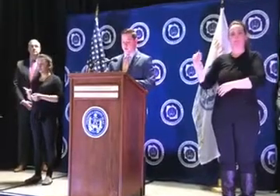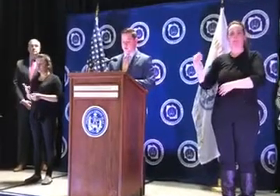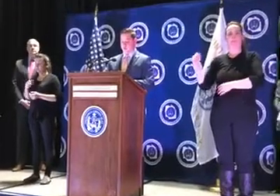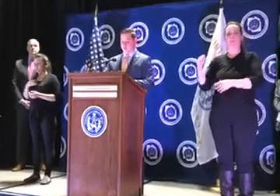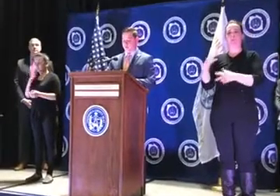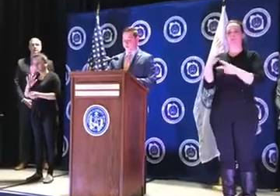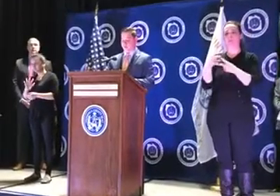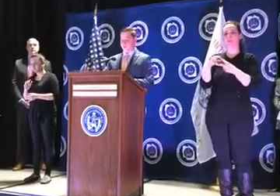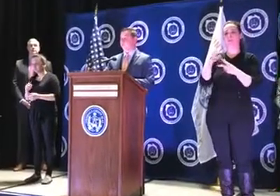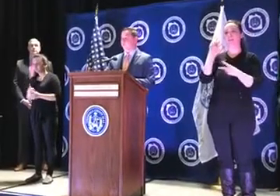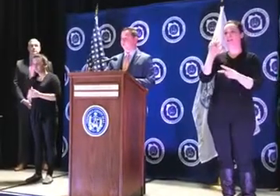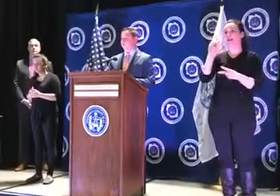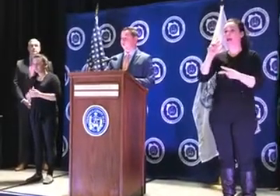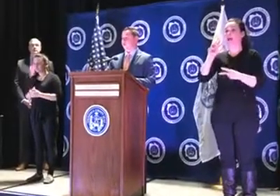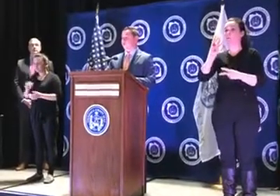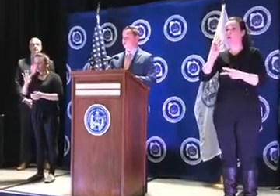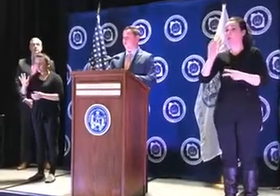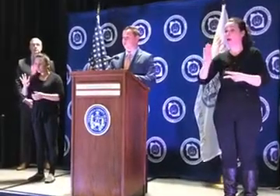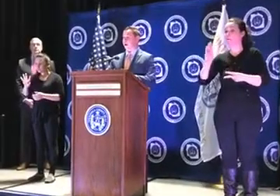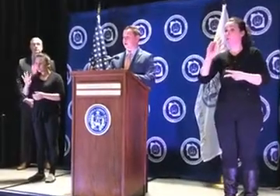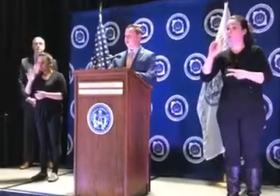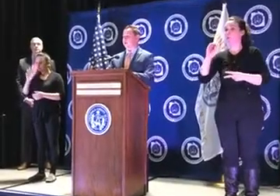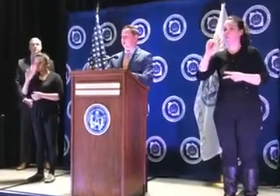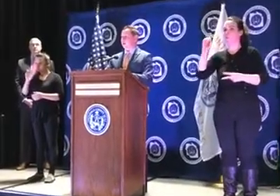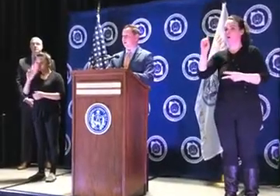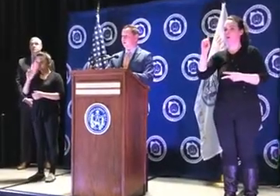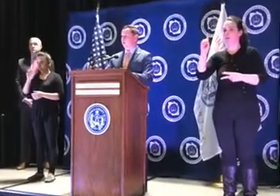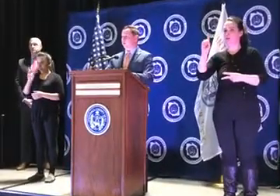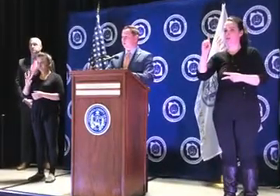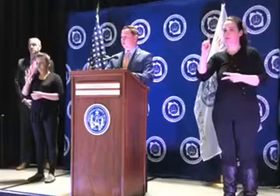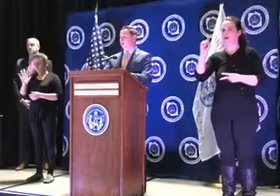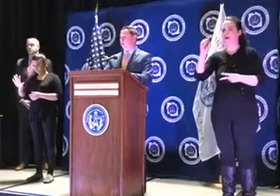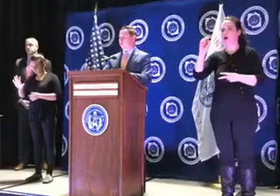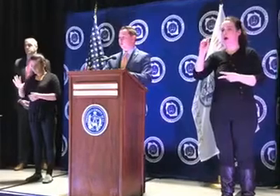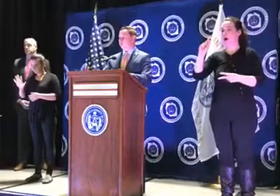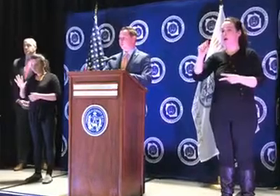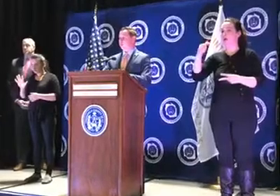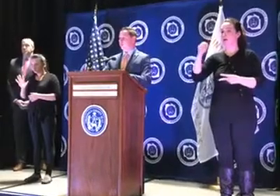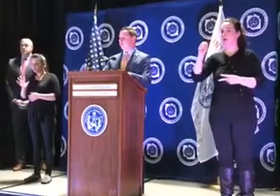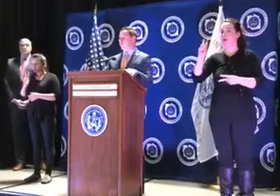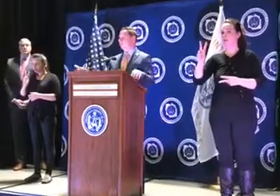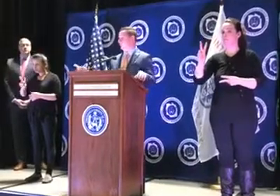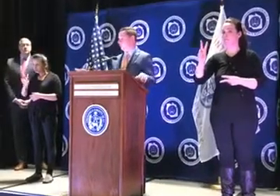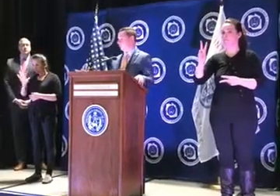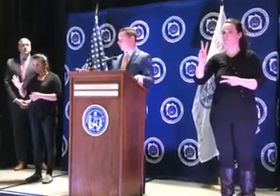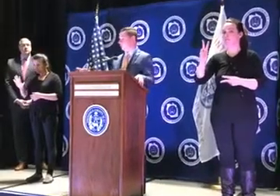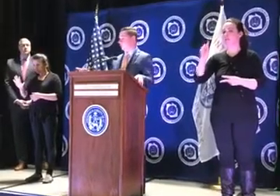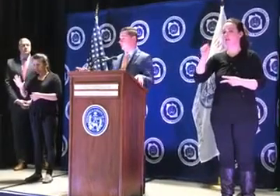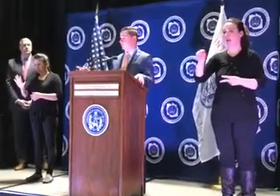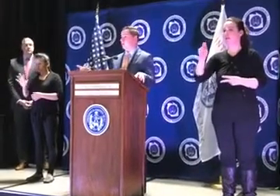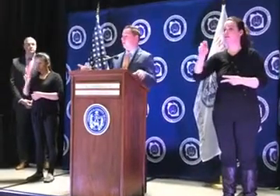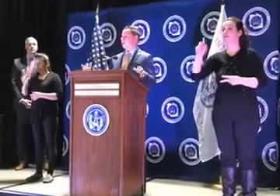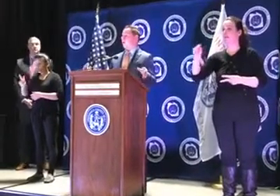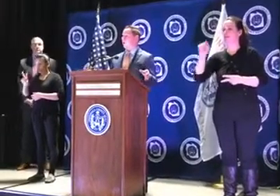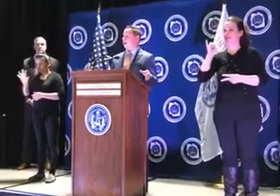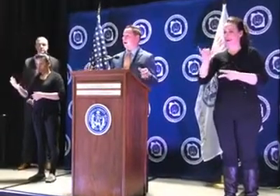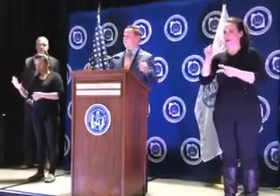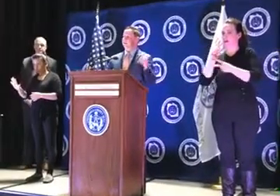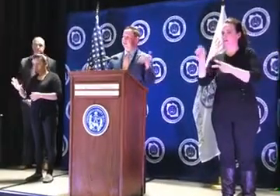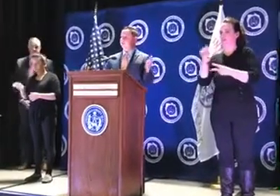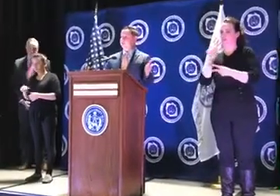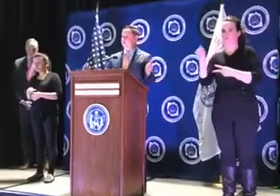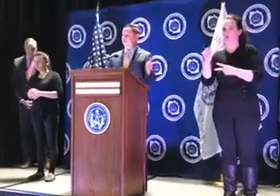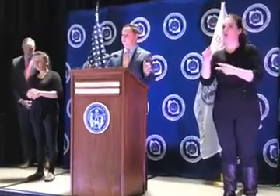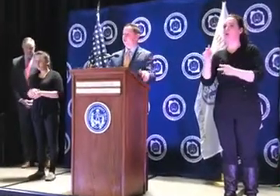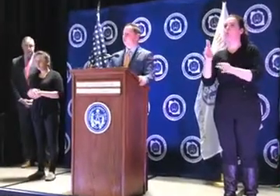emweb01@ongov.net or 435-2525 is where we want any physician who was doing elective surgeries. Now they're not.